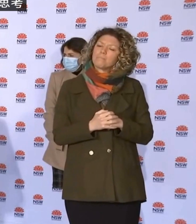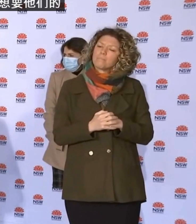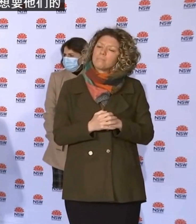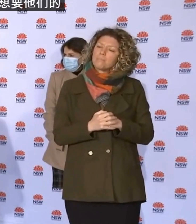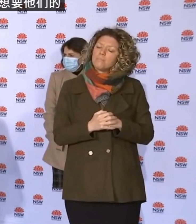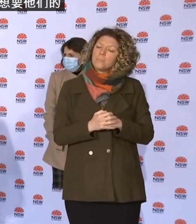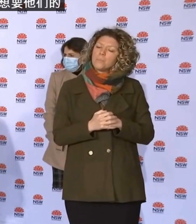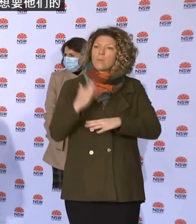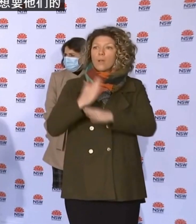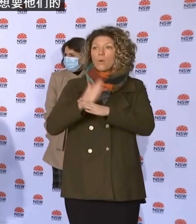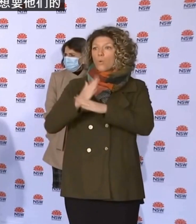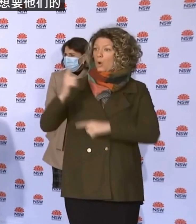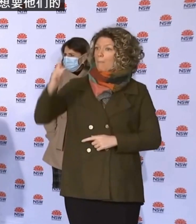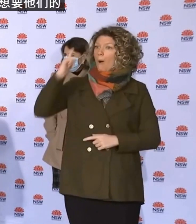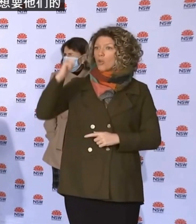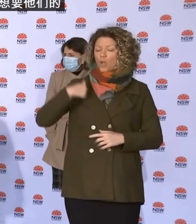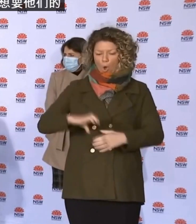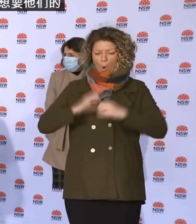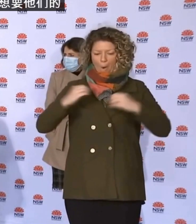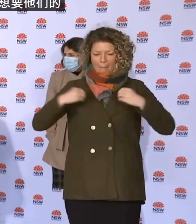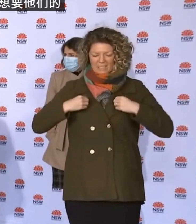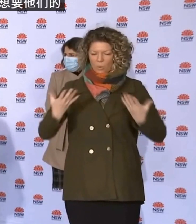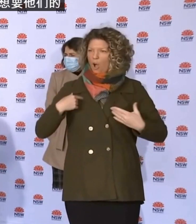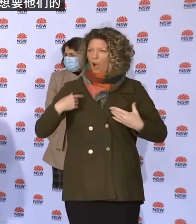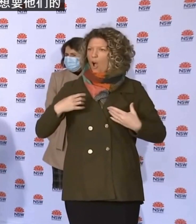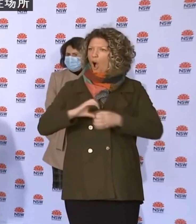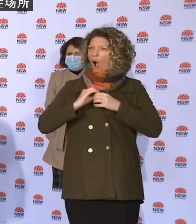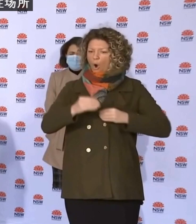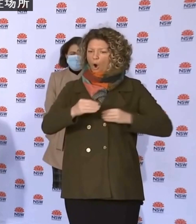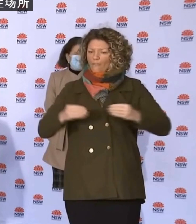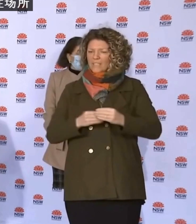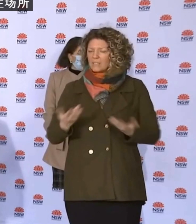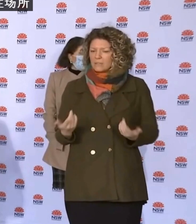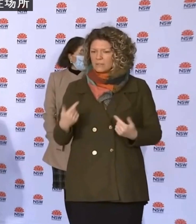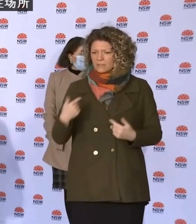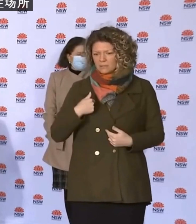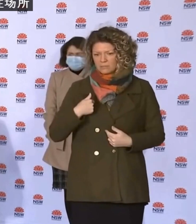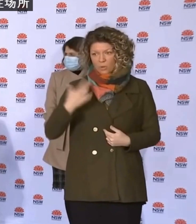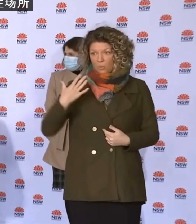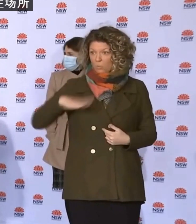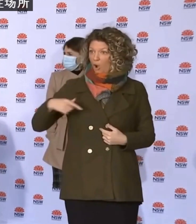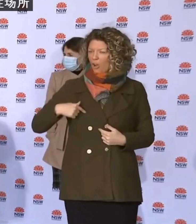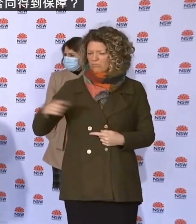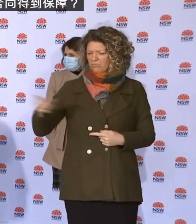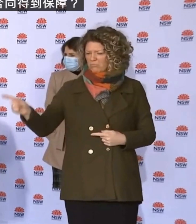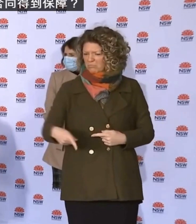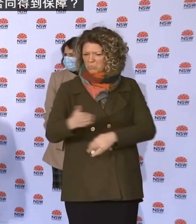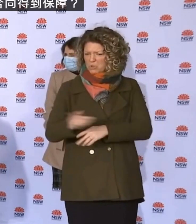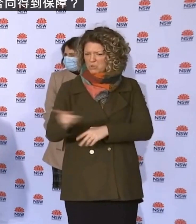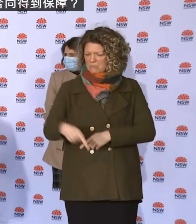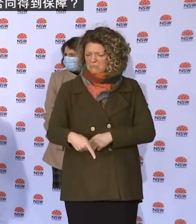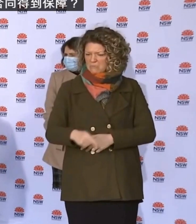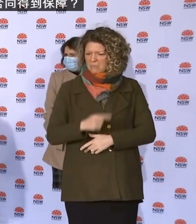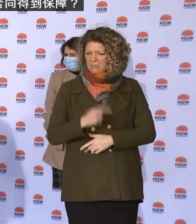employers need to think about a few things. One is, do they really want their workplace to be named as a venue of concern? Do they want to